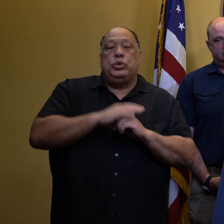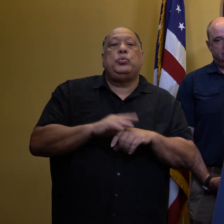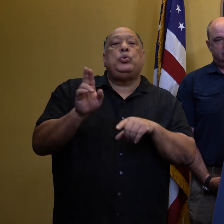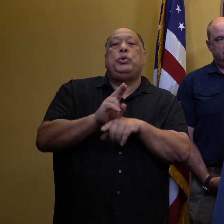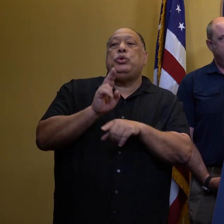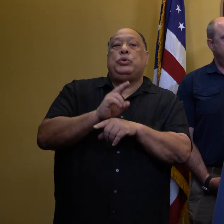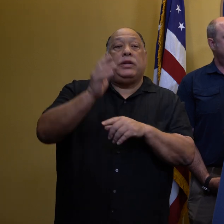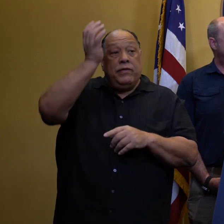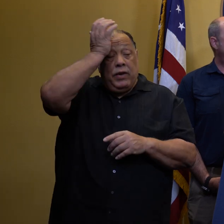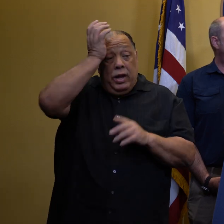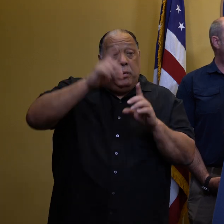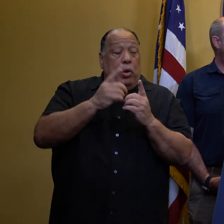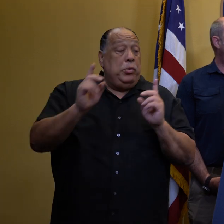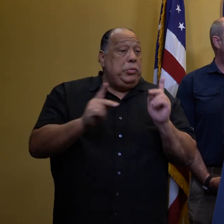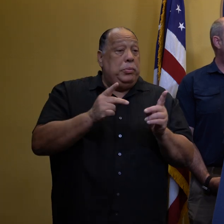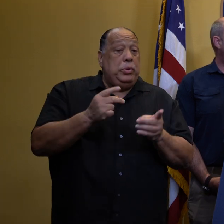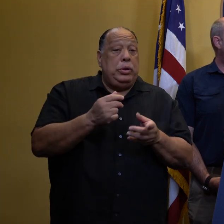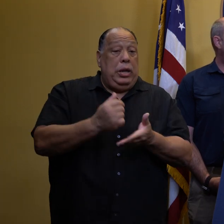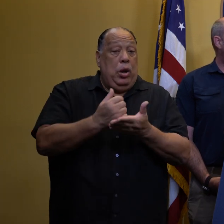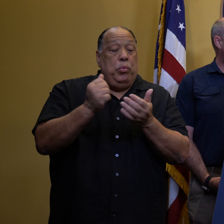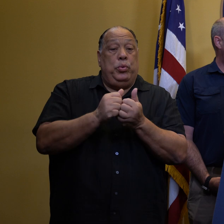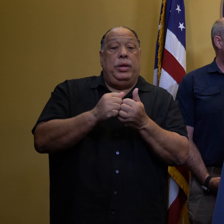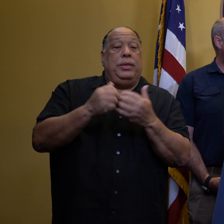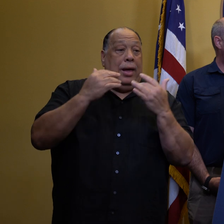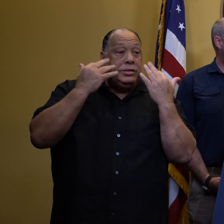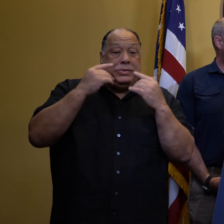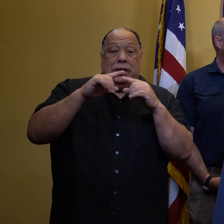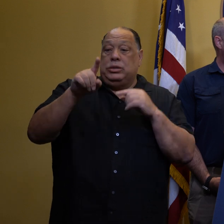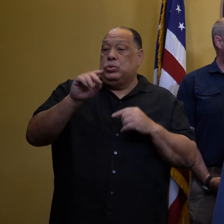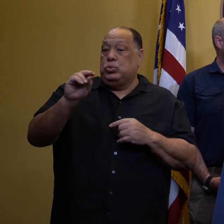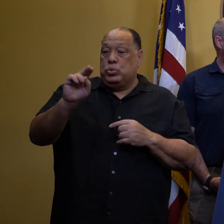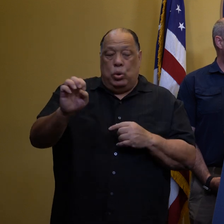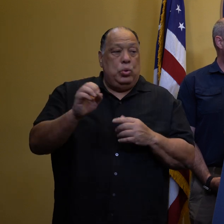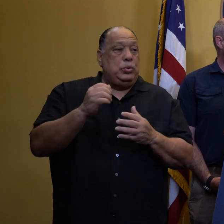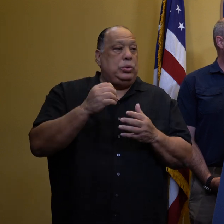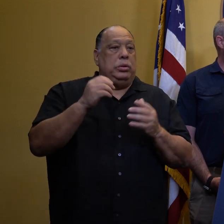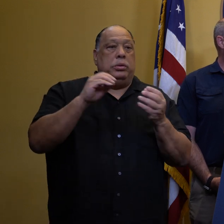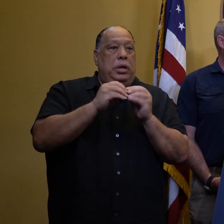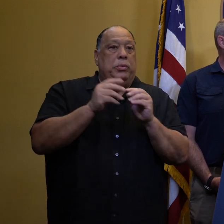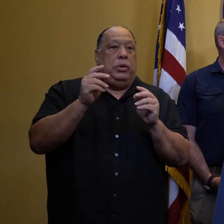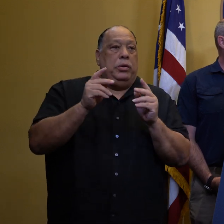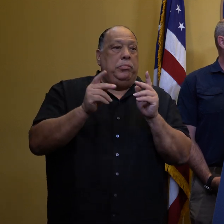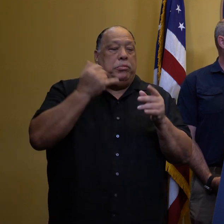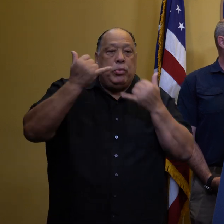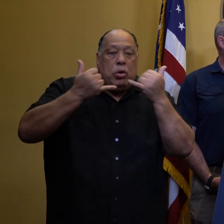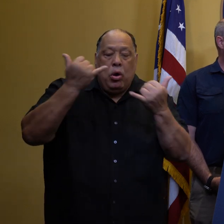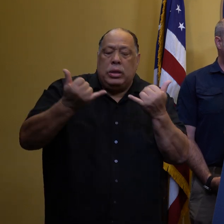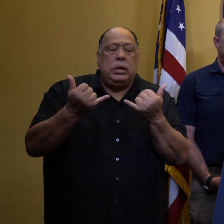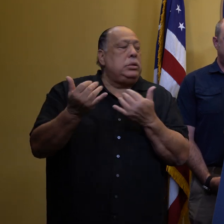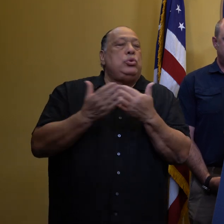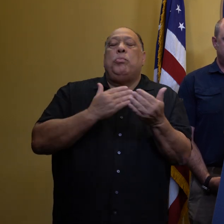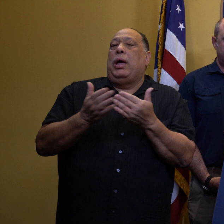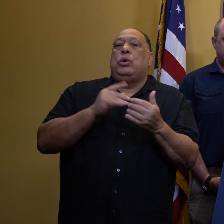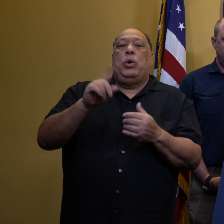utilizing some fire department personnel to place additional units in the hospitality zone to accommodate the increase in call volume. No matter where you